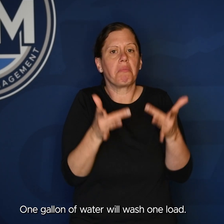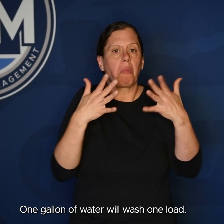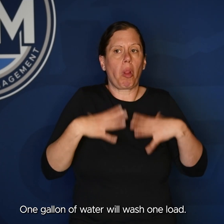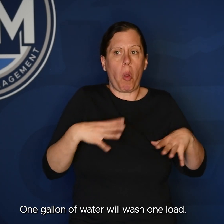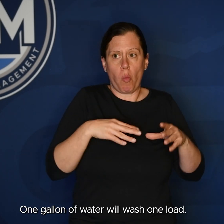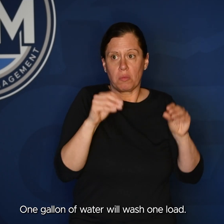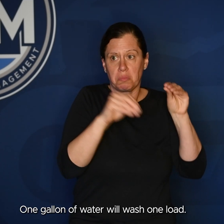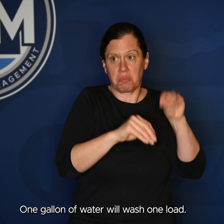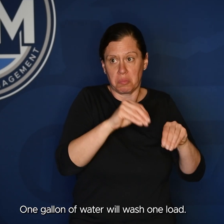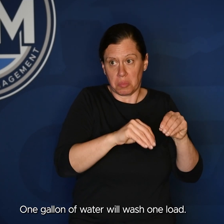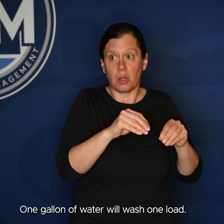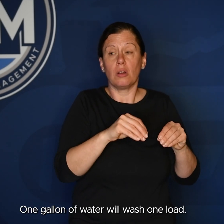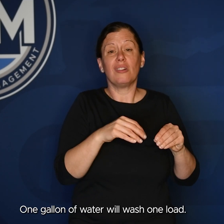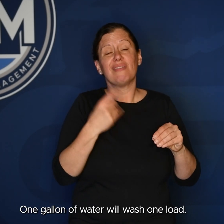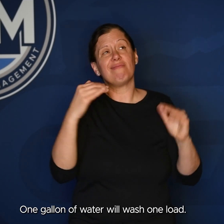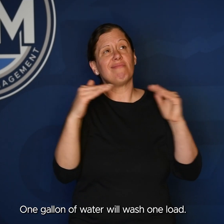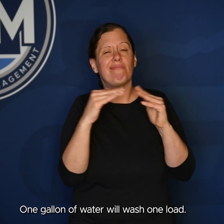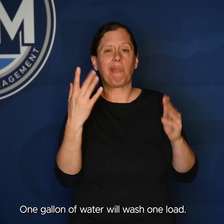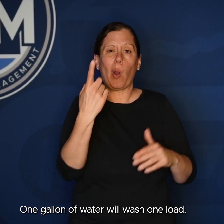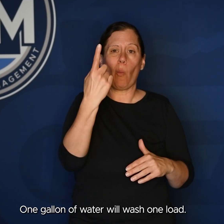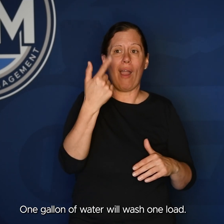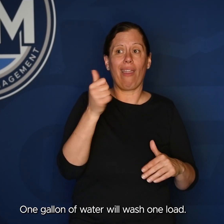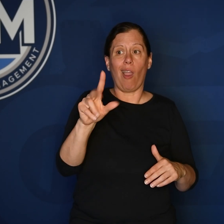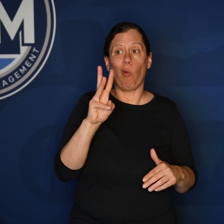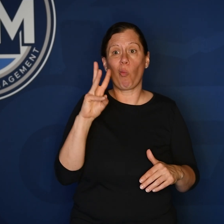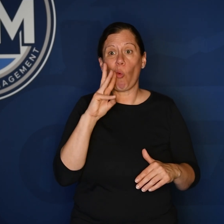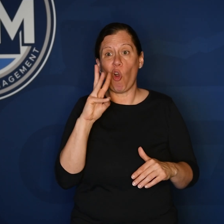One gallon of water will wash 1 load.